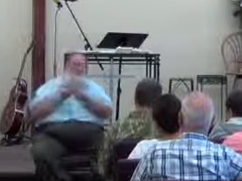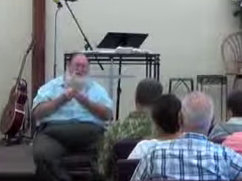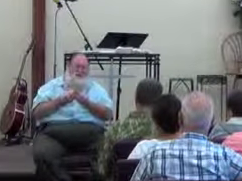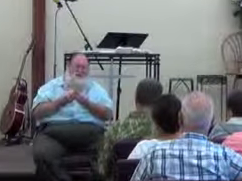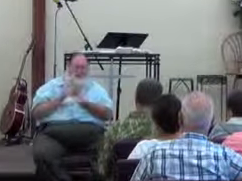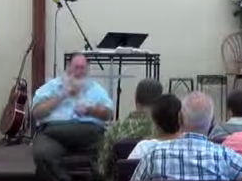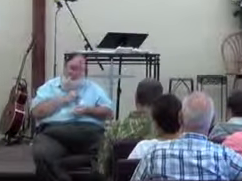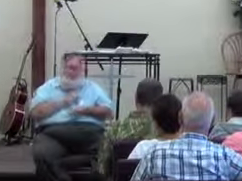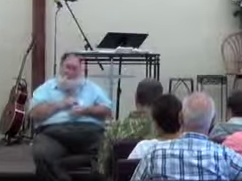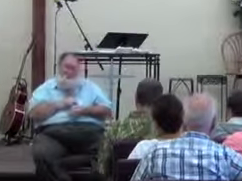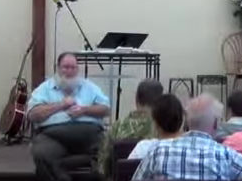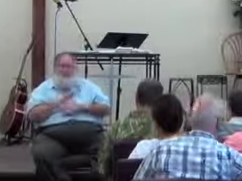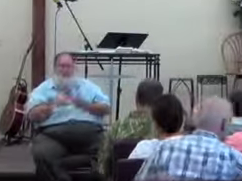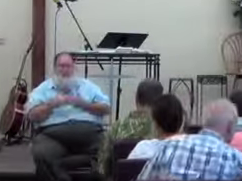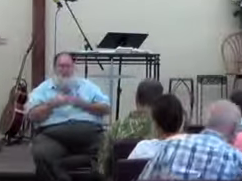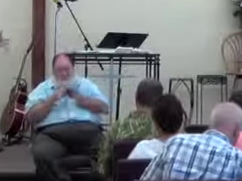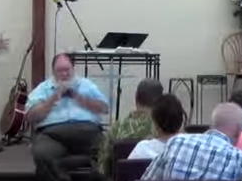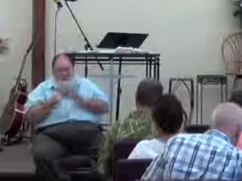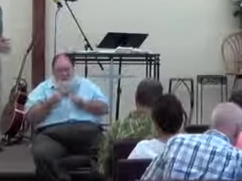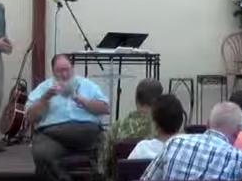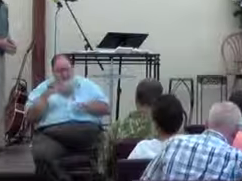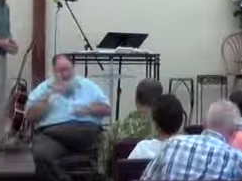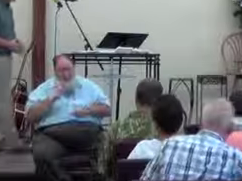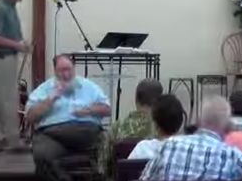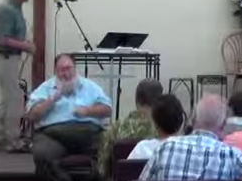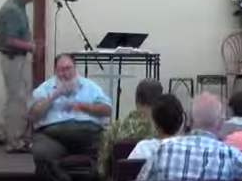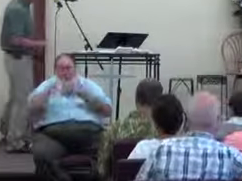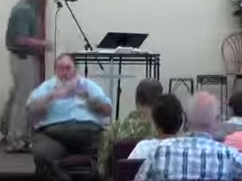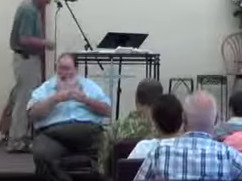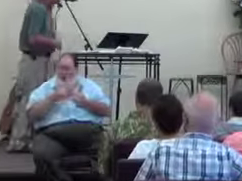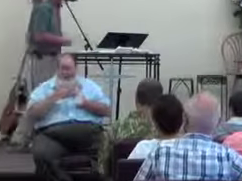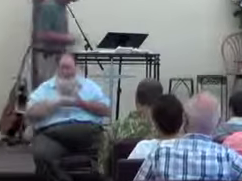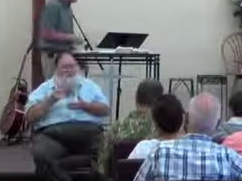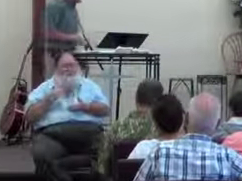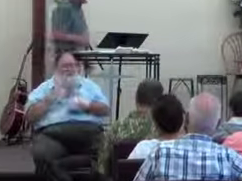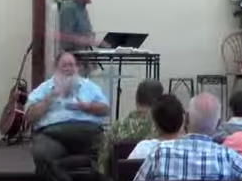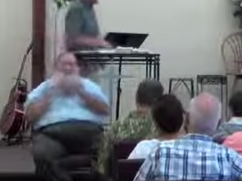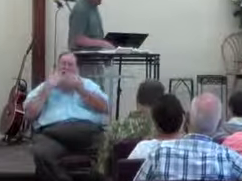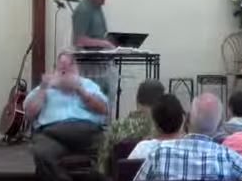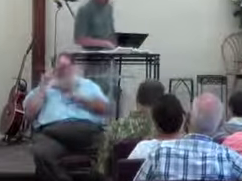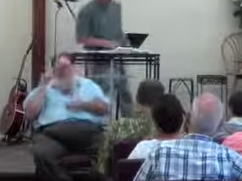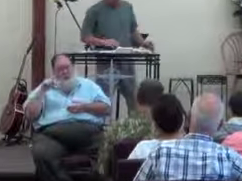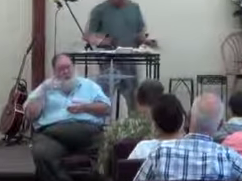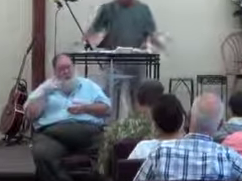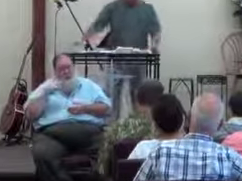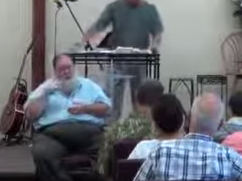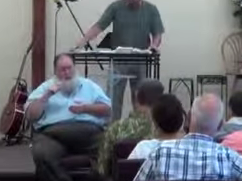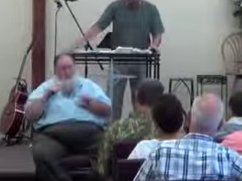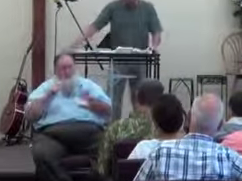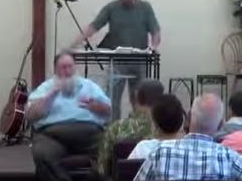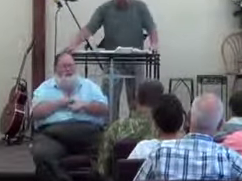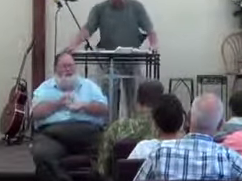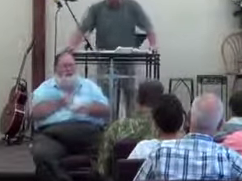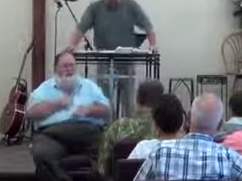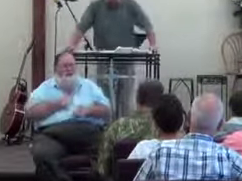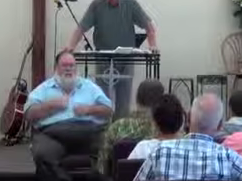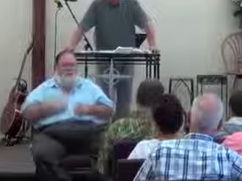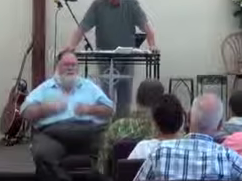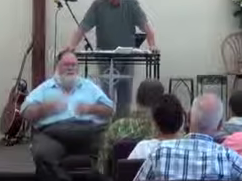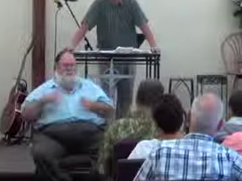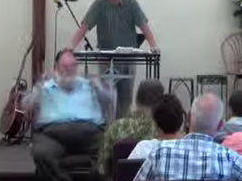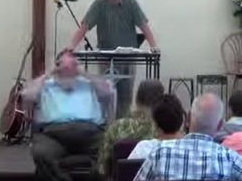of weeks. All that was a blessing from God. And all of that is what we should be thankful for. But so many times we get puffed up in ourselves.